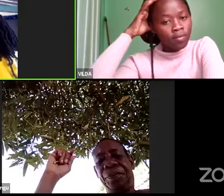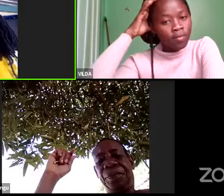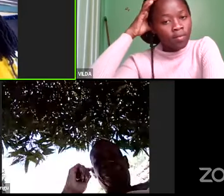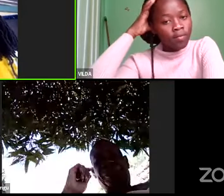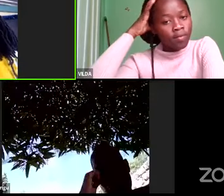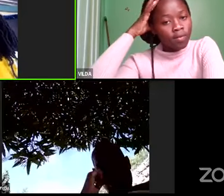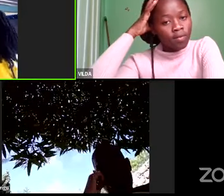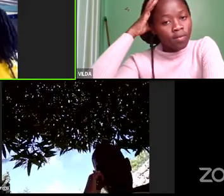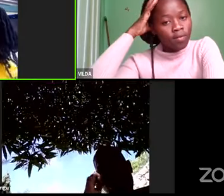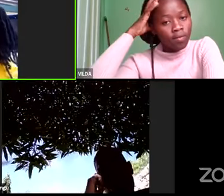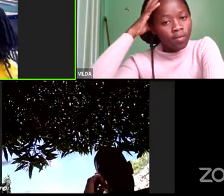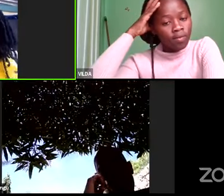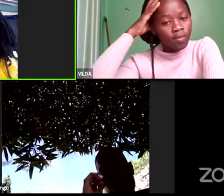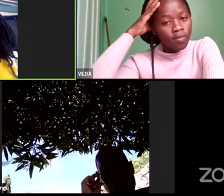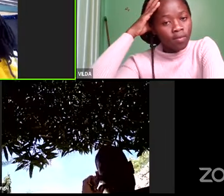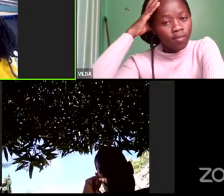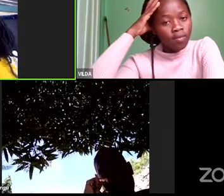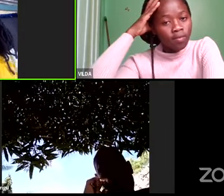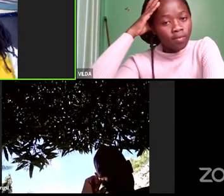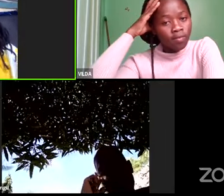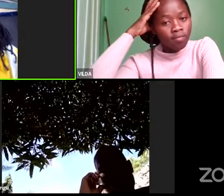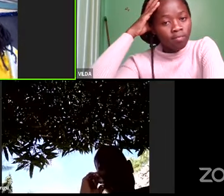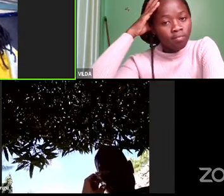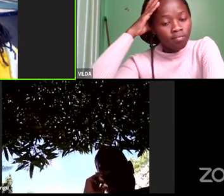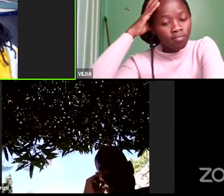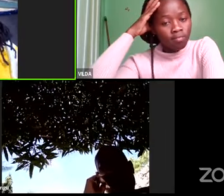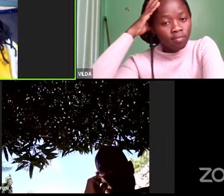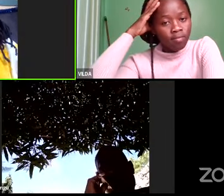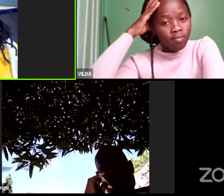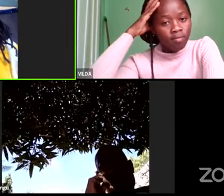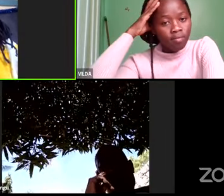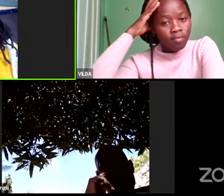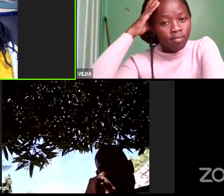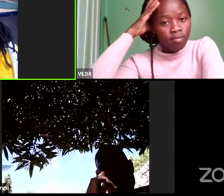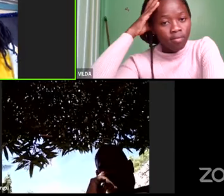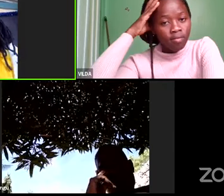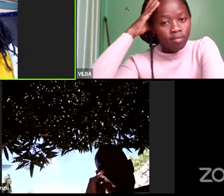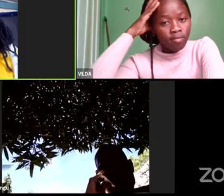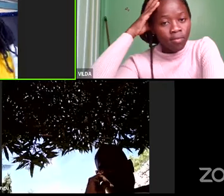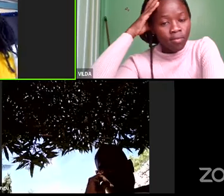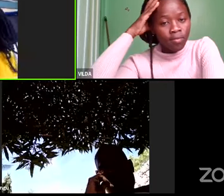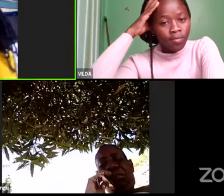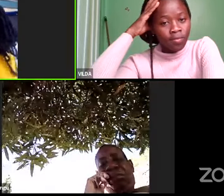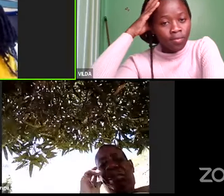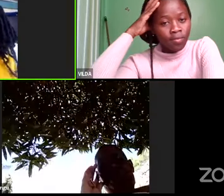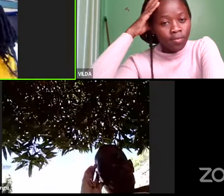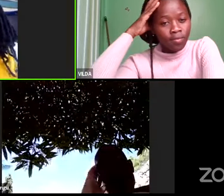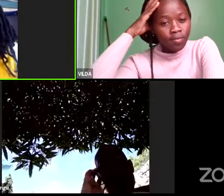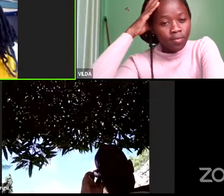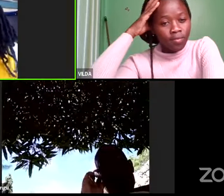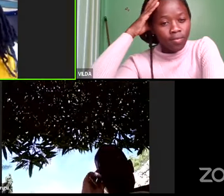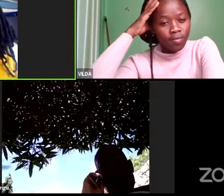And I'm glad and happy to join you guys on issue of girls and women